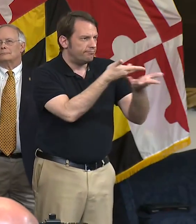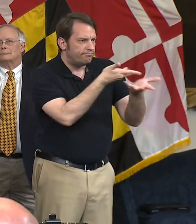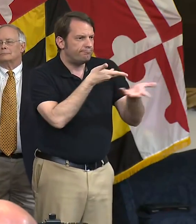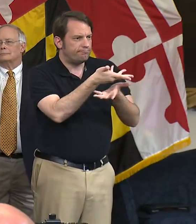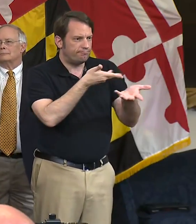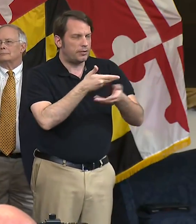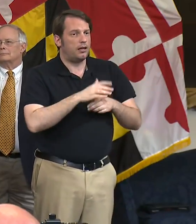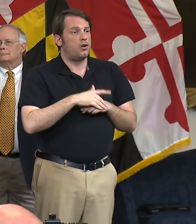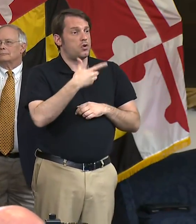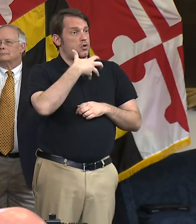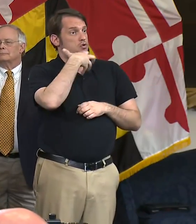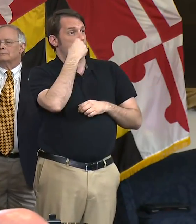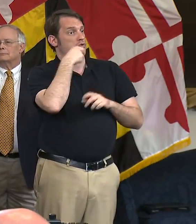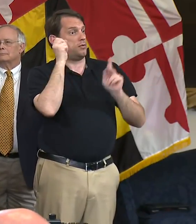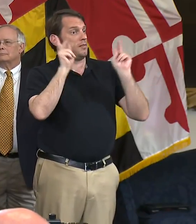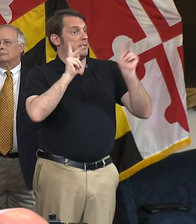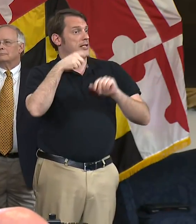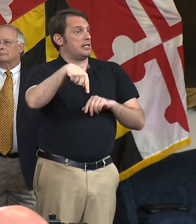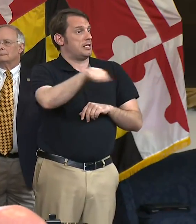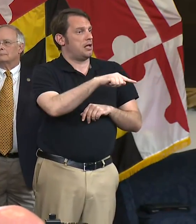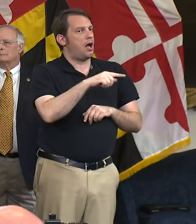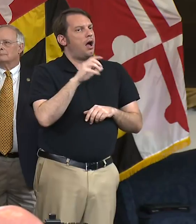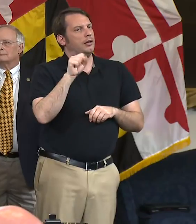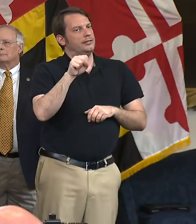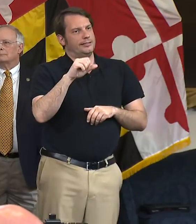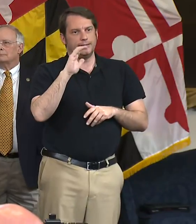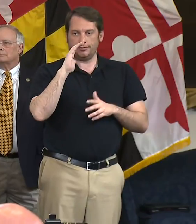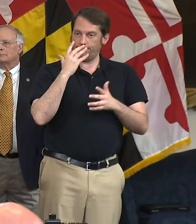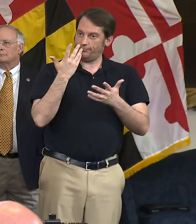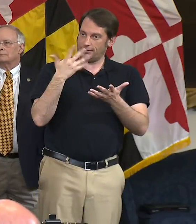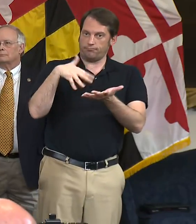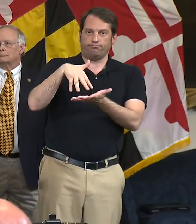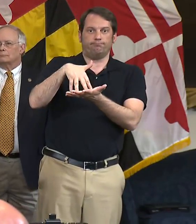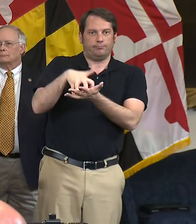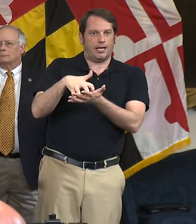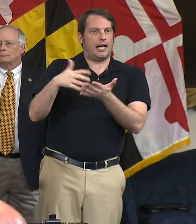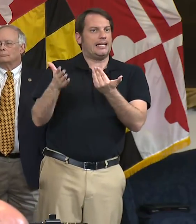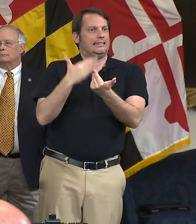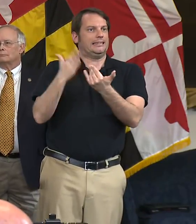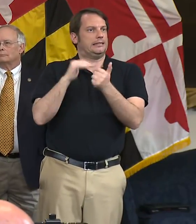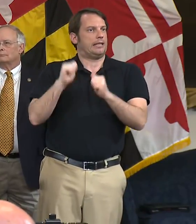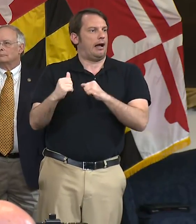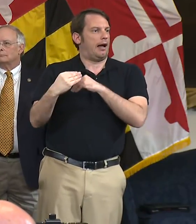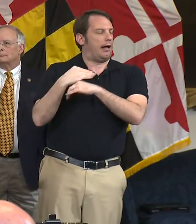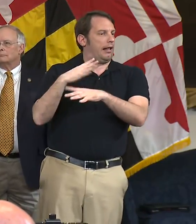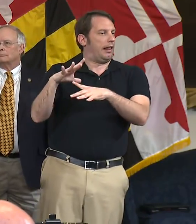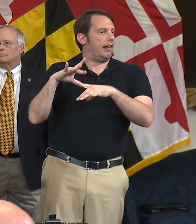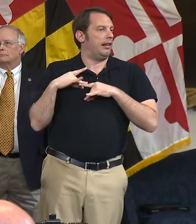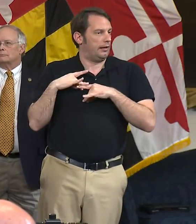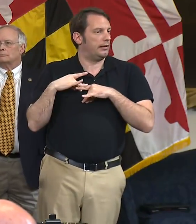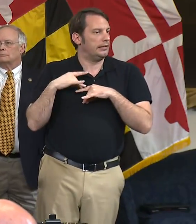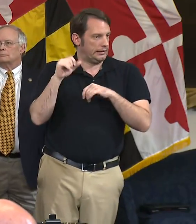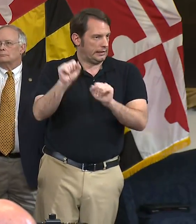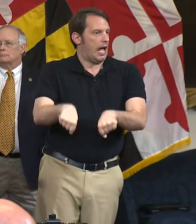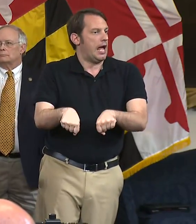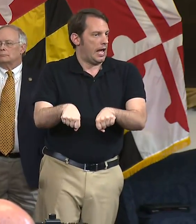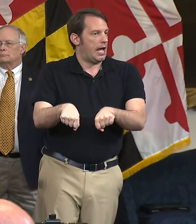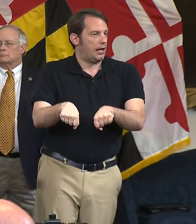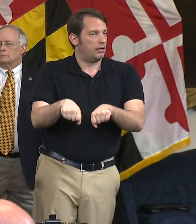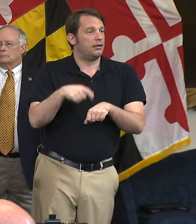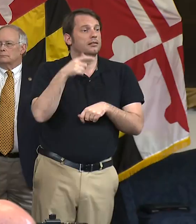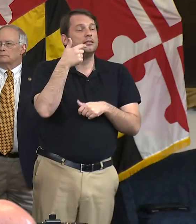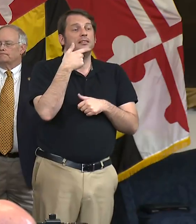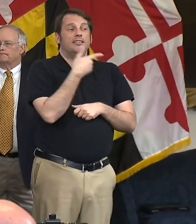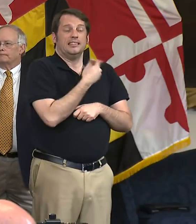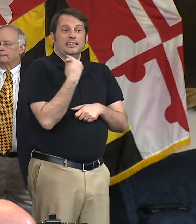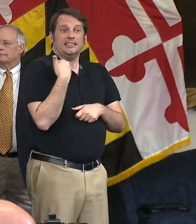more impacted than others. You just heard some of you may have seen the press conference right before I walked out here. The vice president was talking about a lot